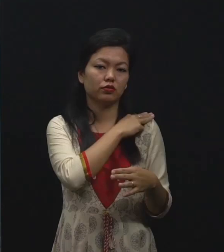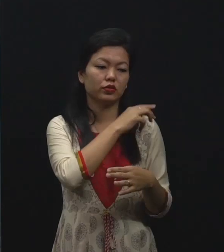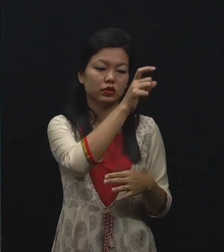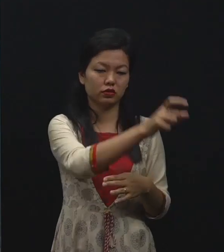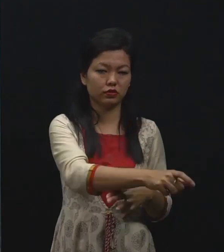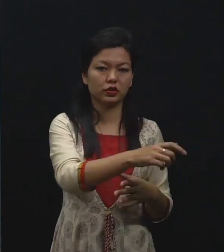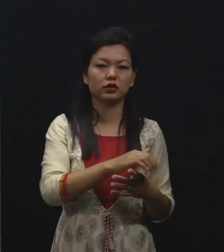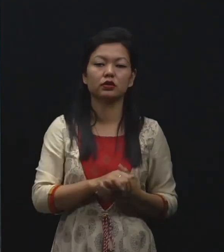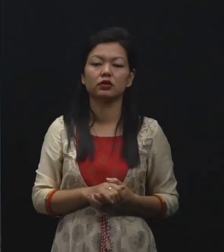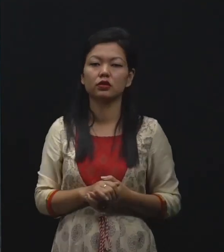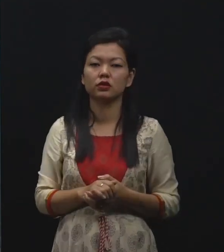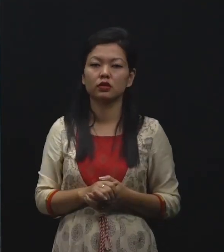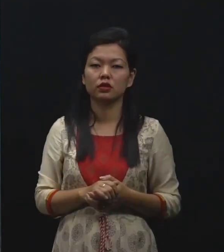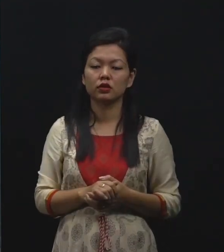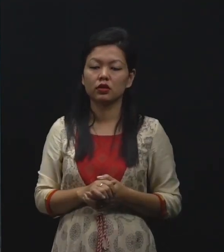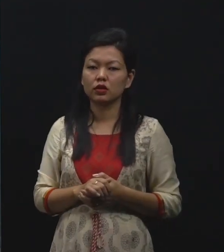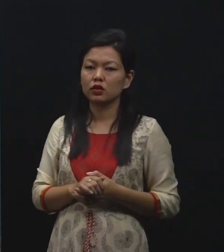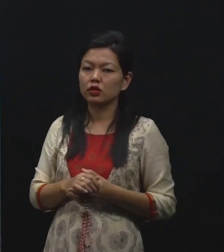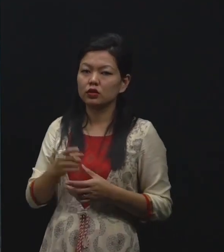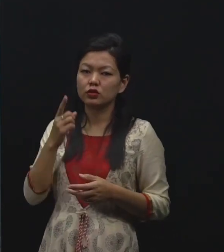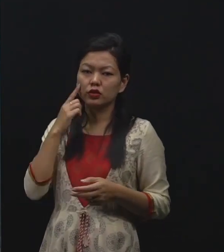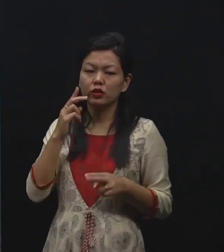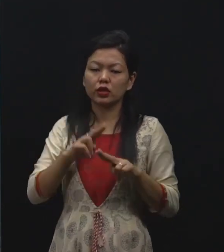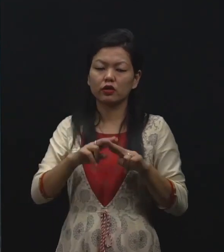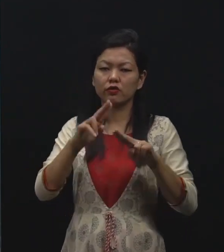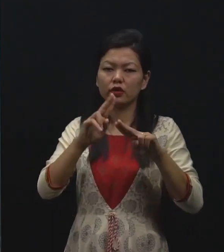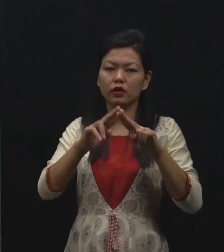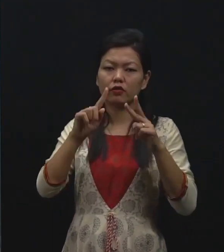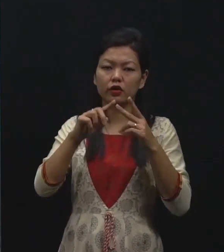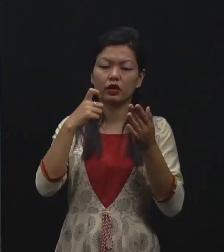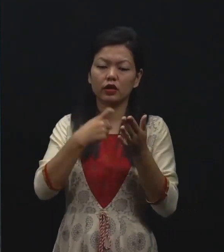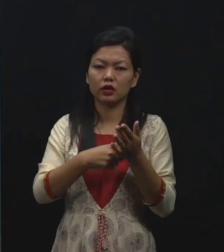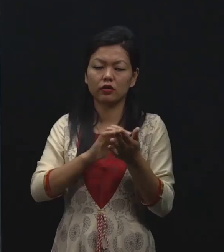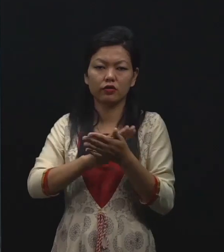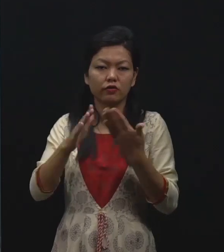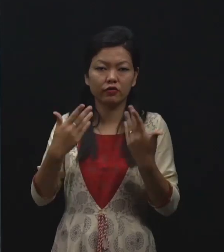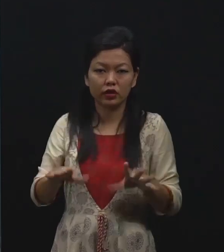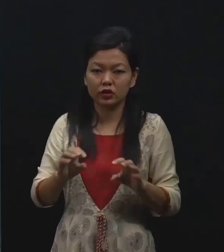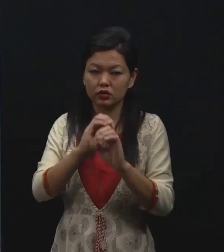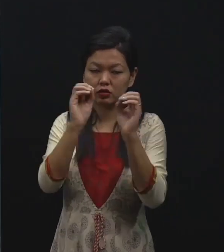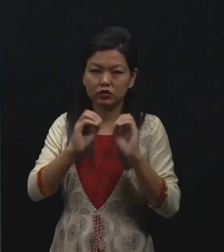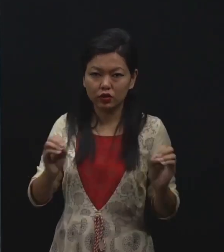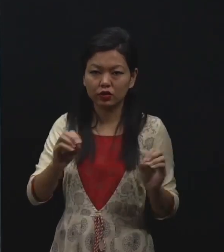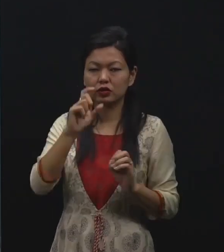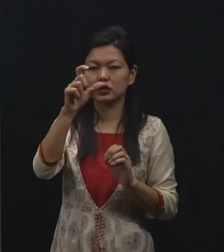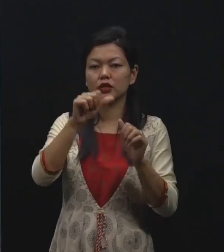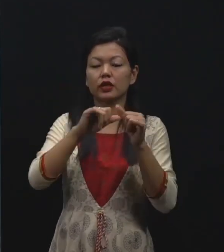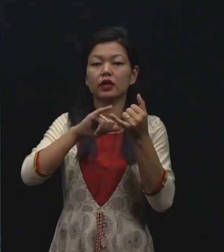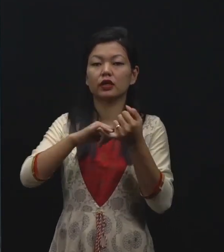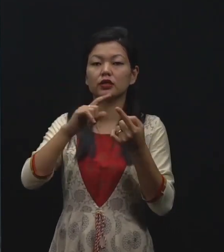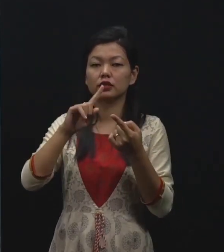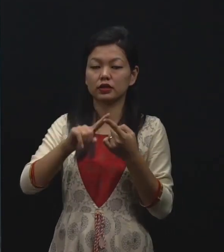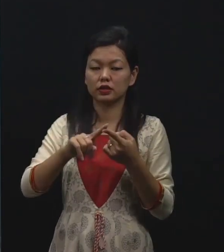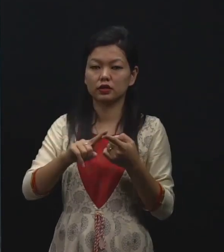be done only after the FIR is complete. Okay, so that is the second point. Now in the third part, the